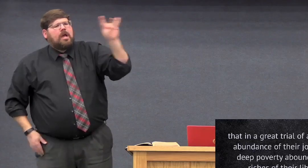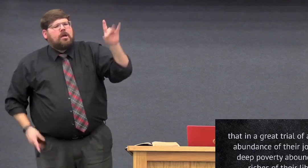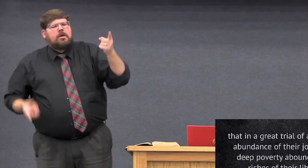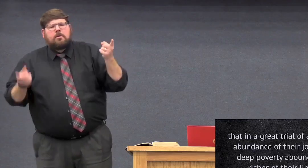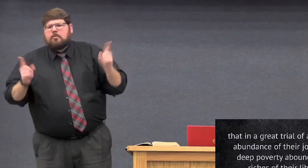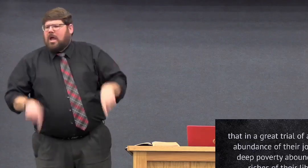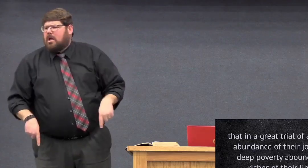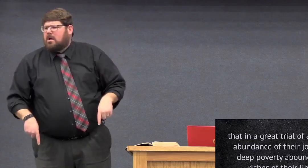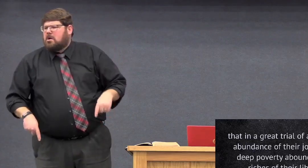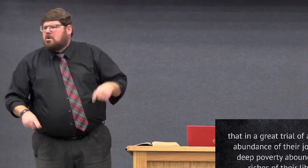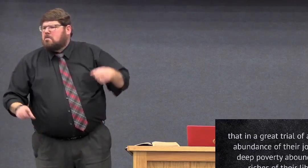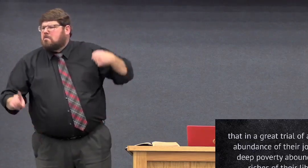shortly after,